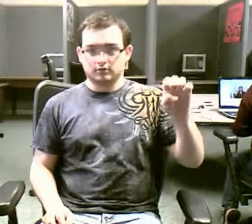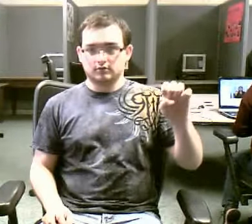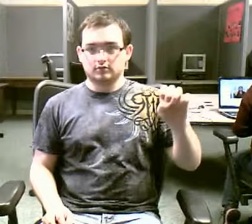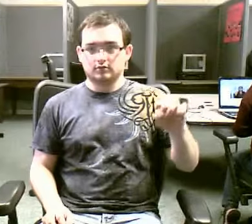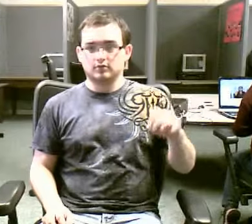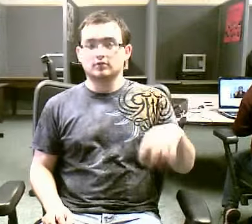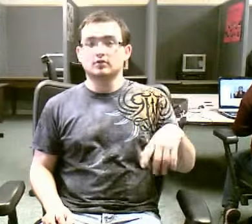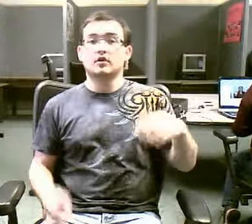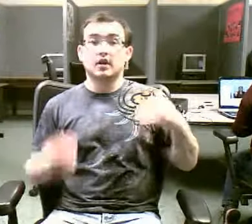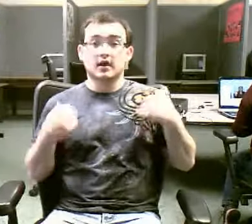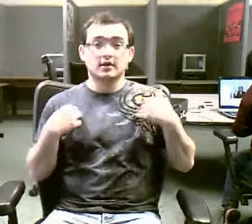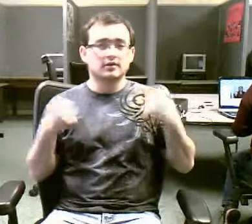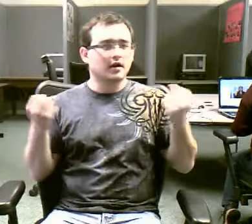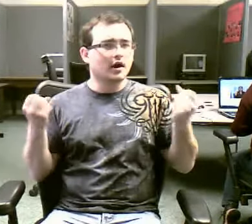12 pairs of ribs.